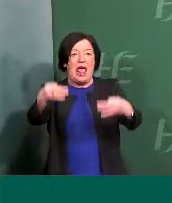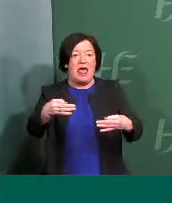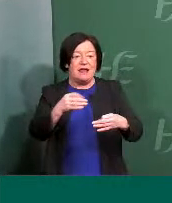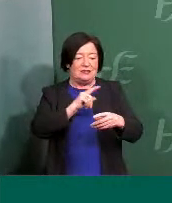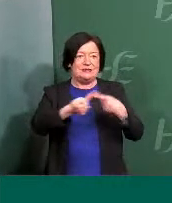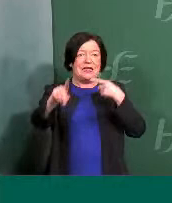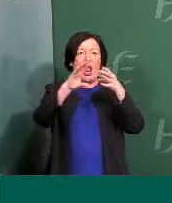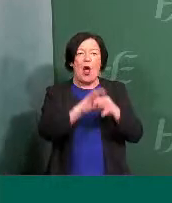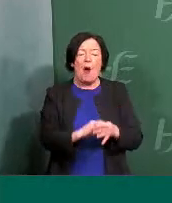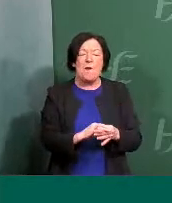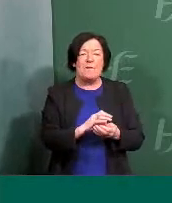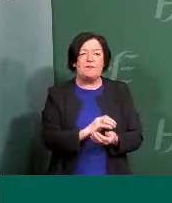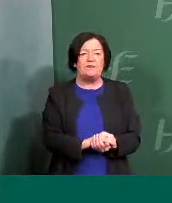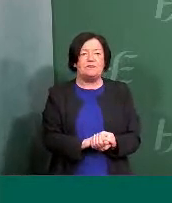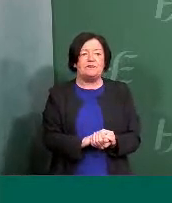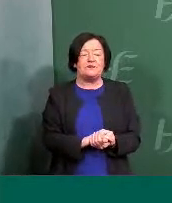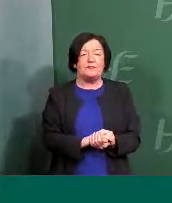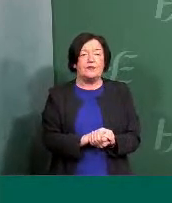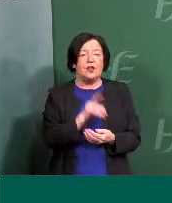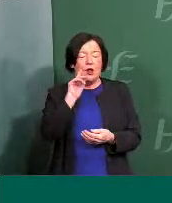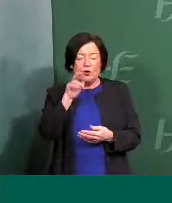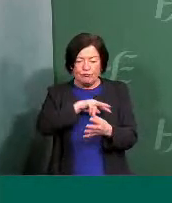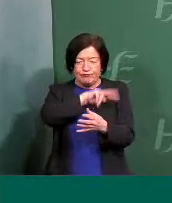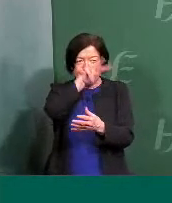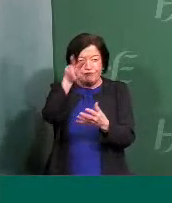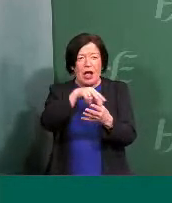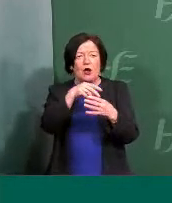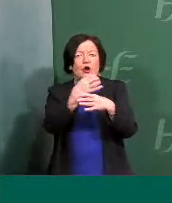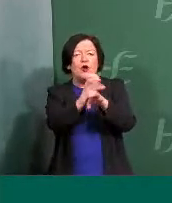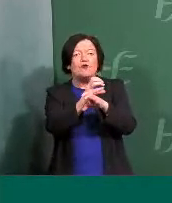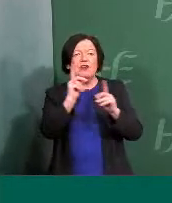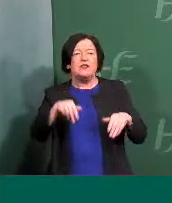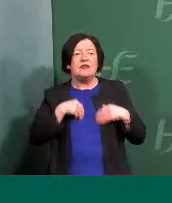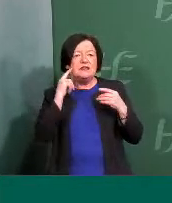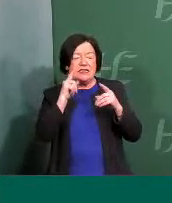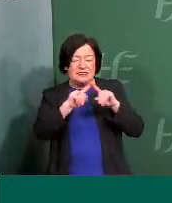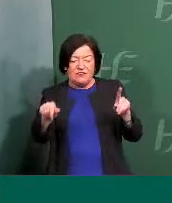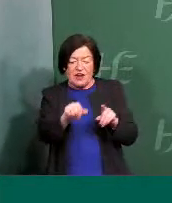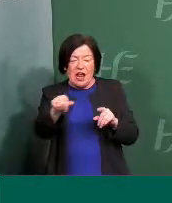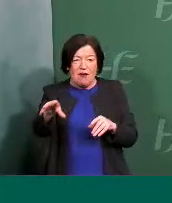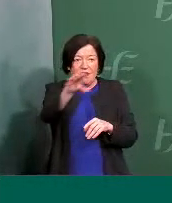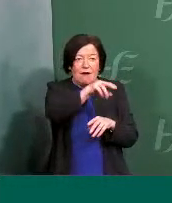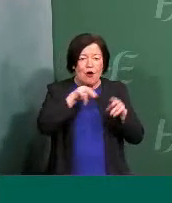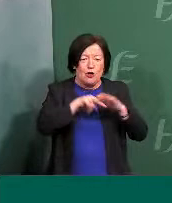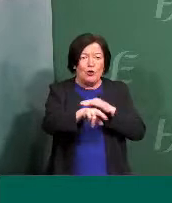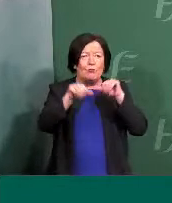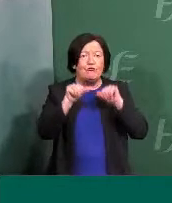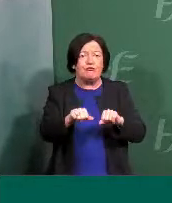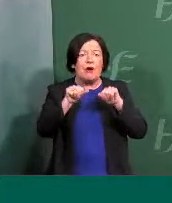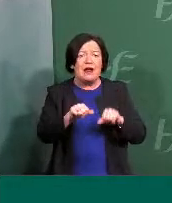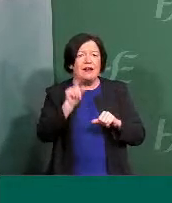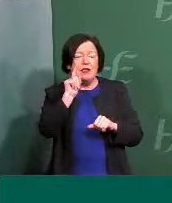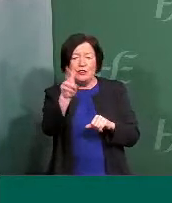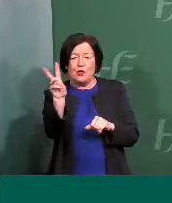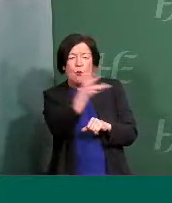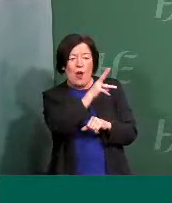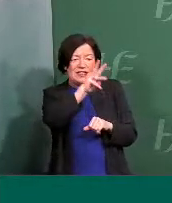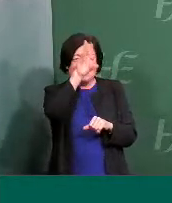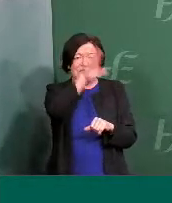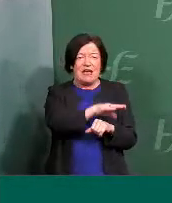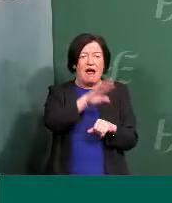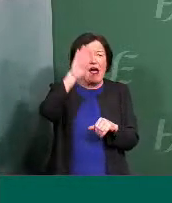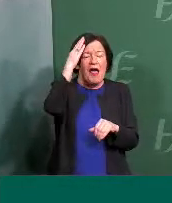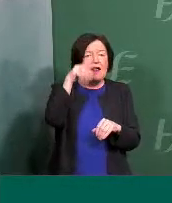discharges. When we look around the country this morning, we can see a number of sites that are under pressure. Just to draw your attention to the West Coast, as I said,